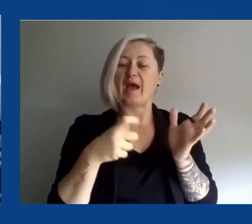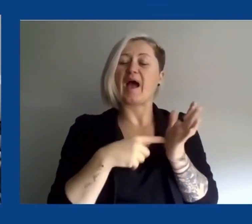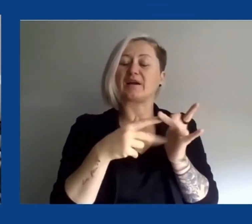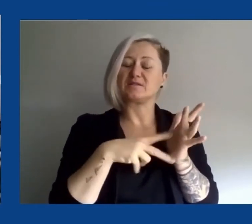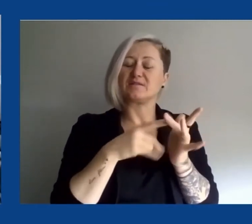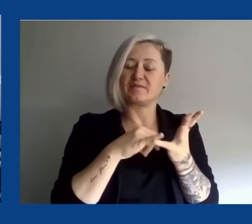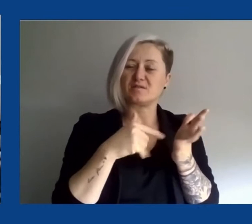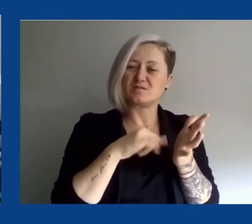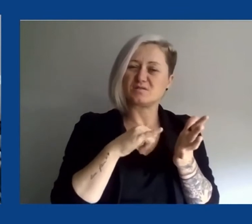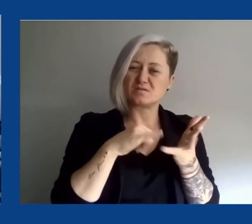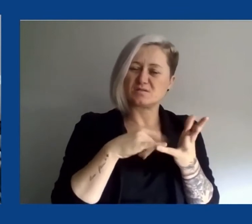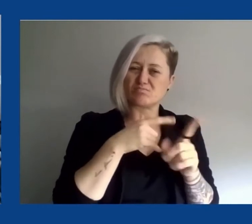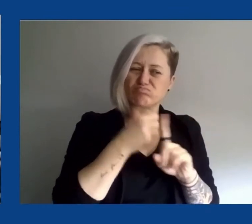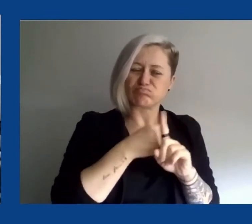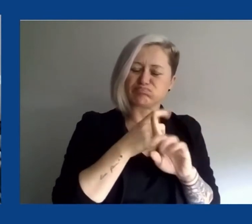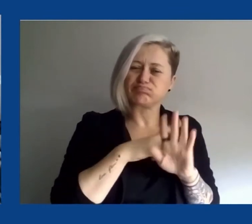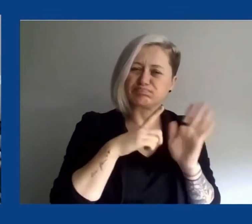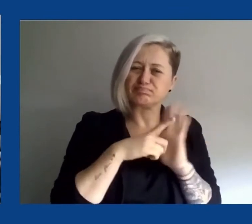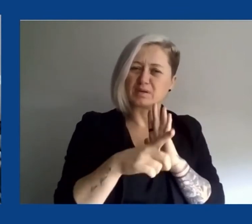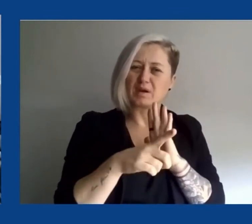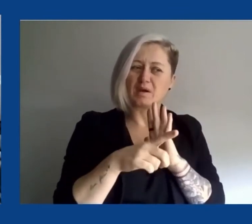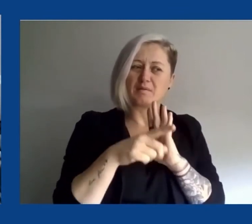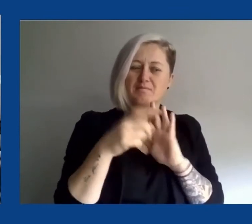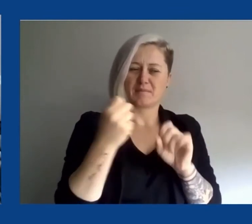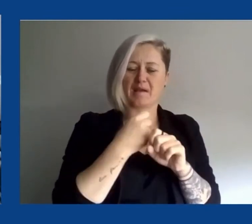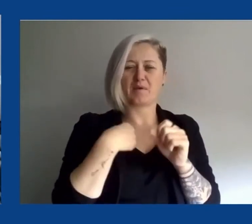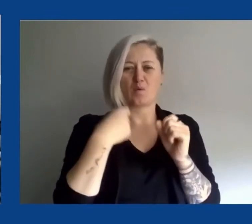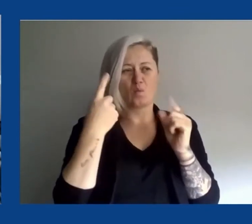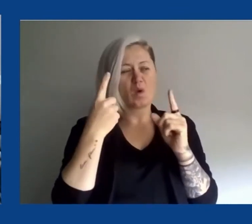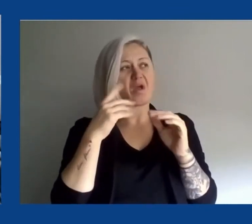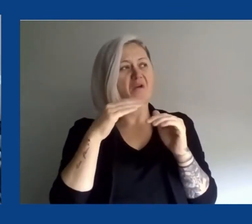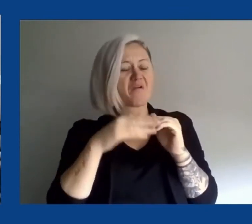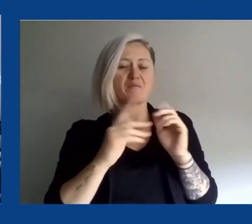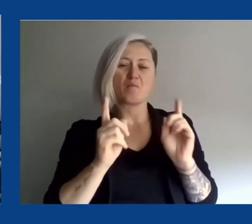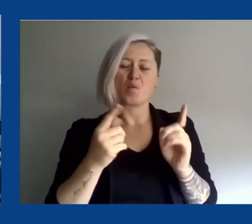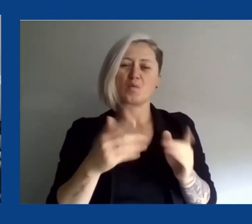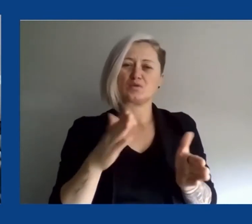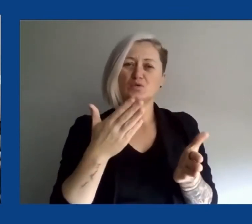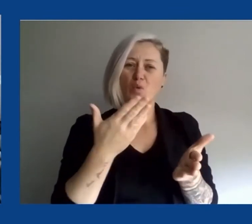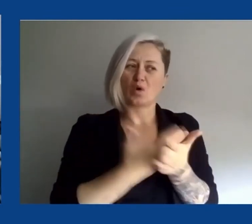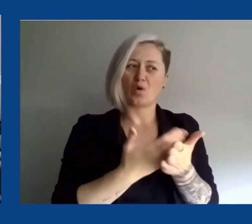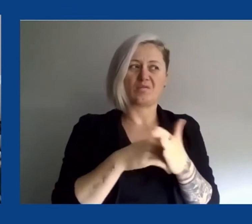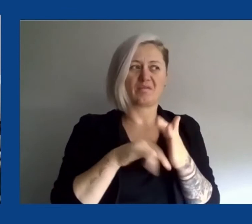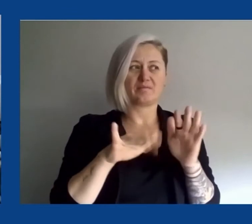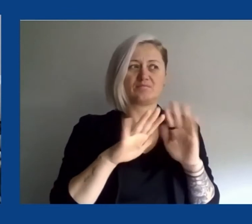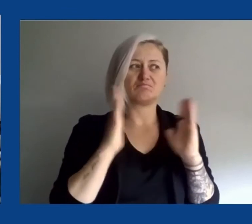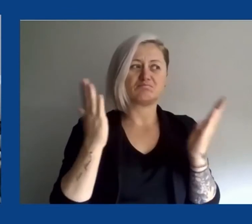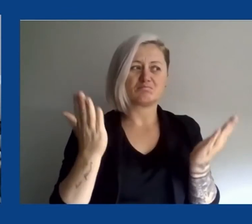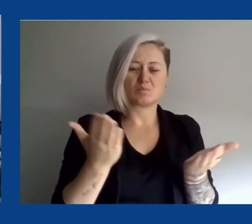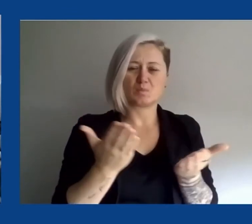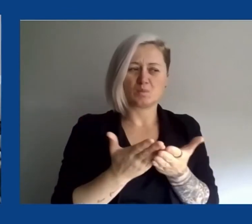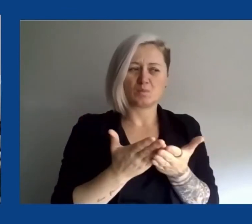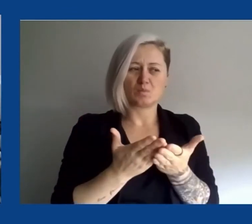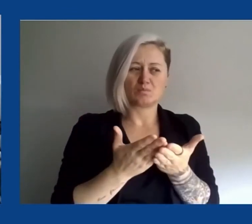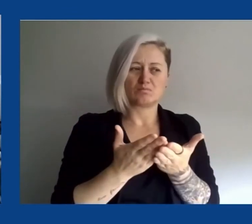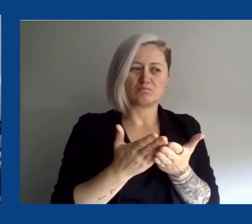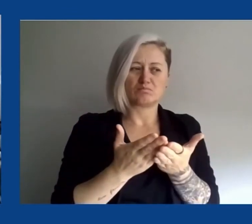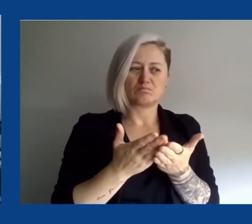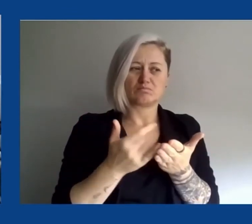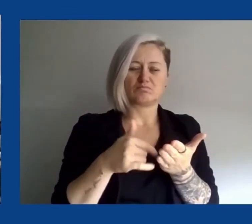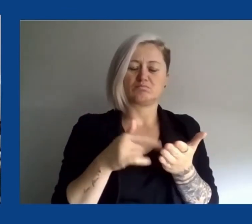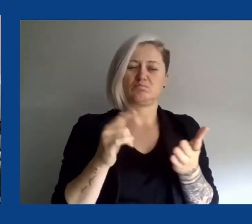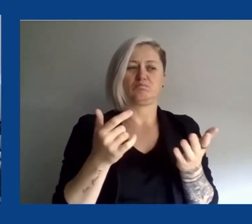it sort of made me aware of what was going on in this continent, and